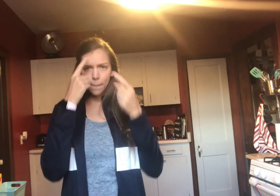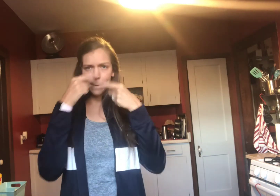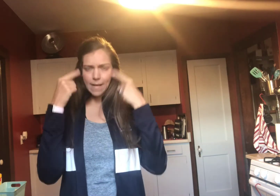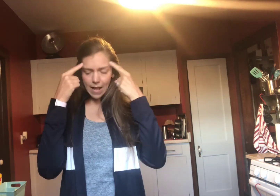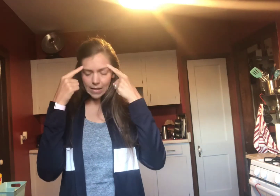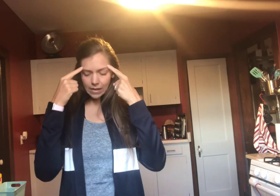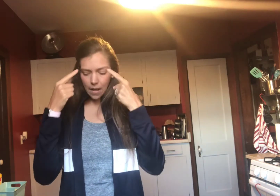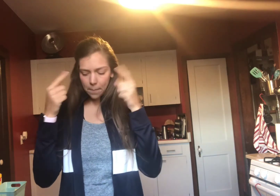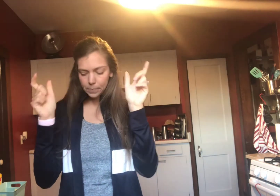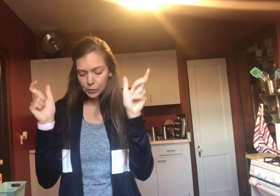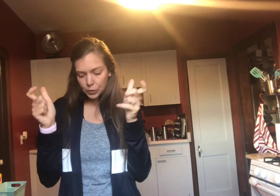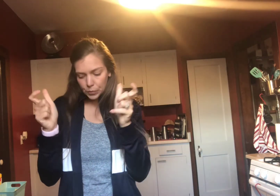However,